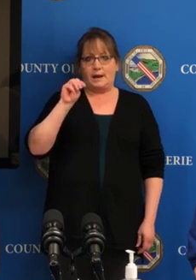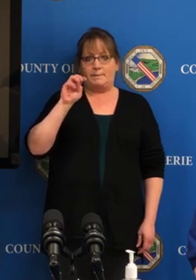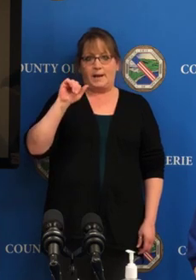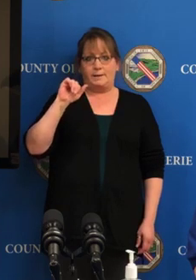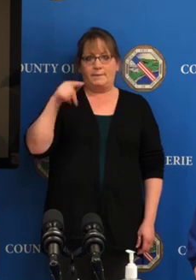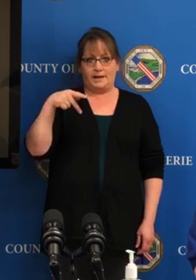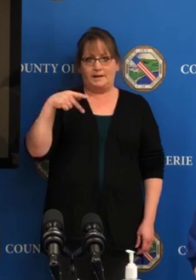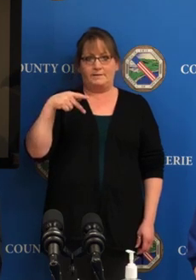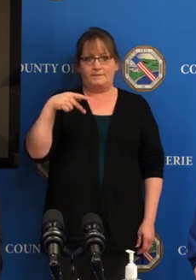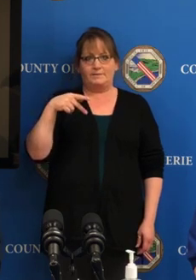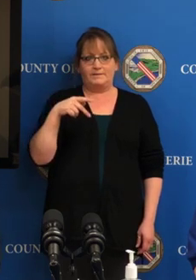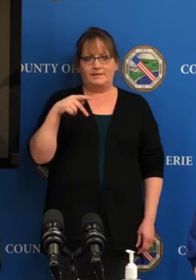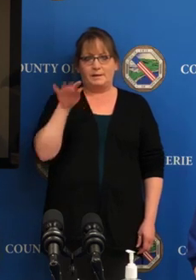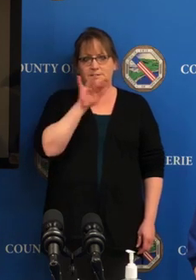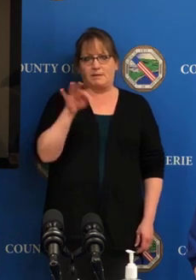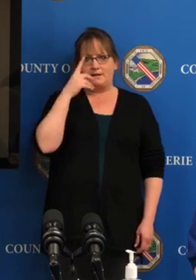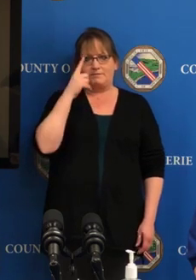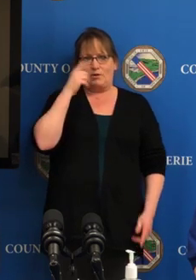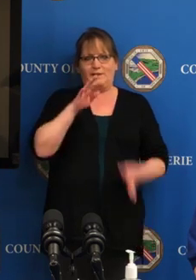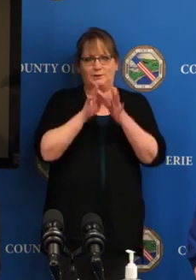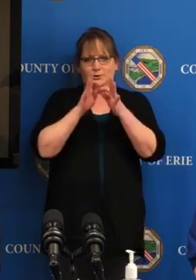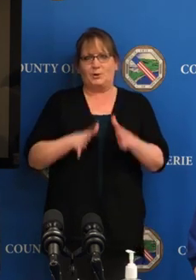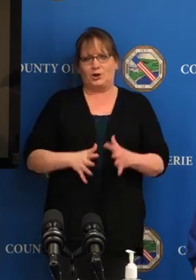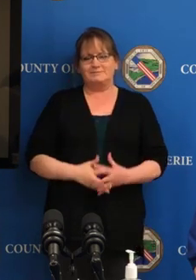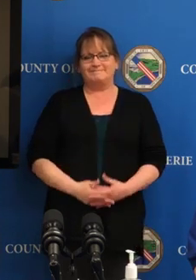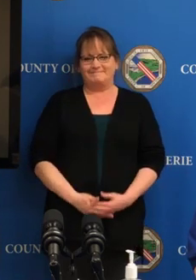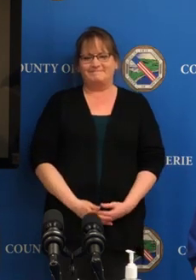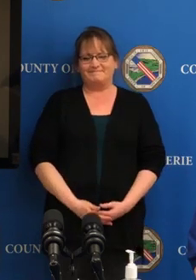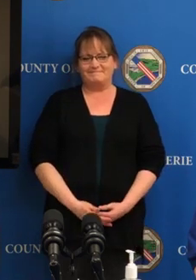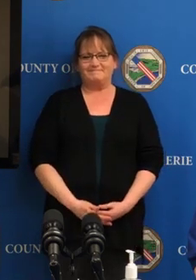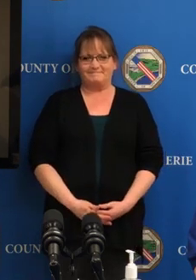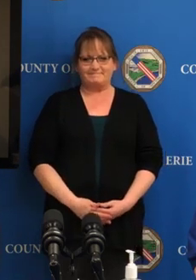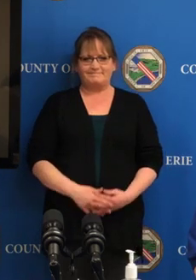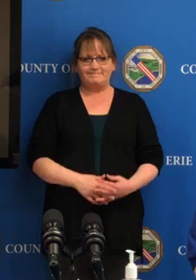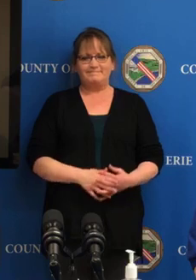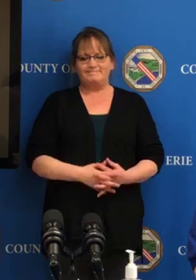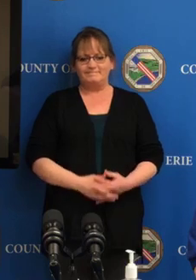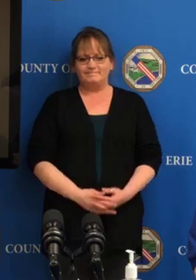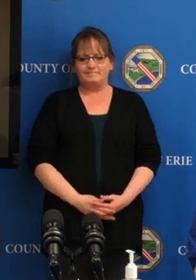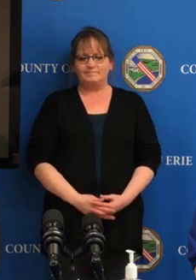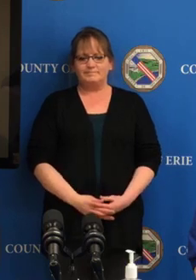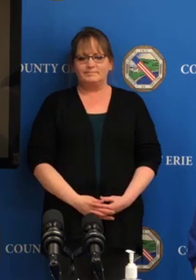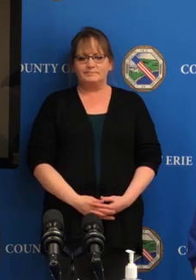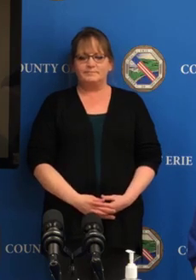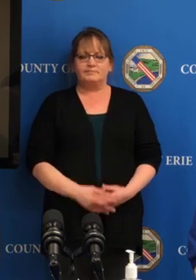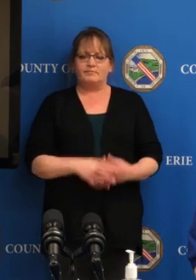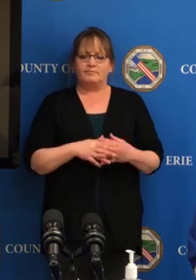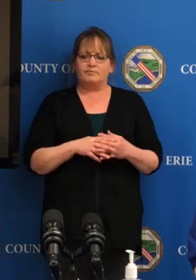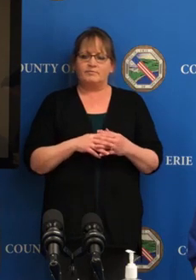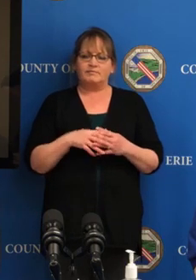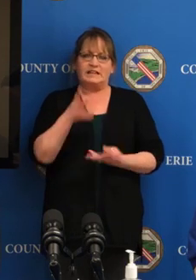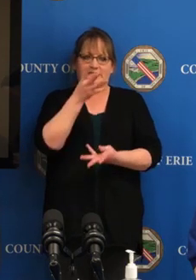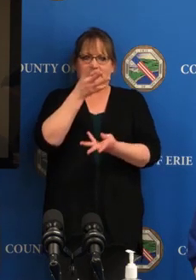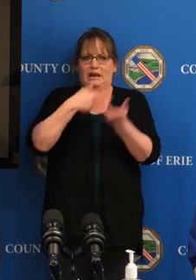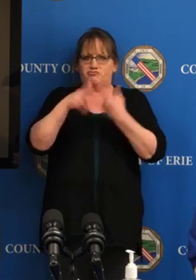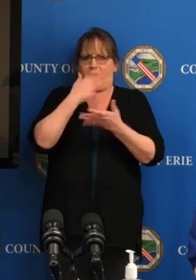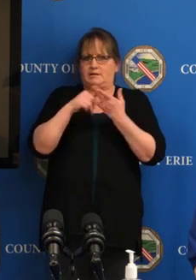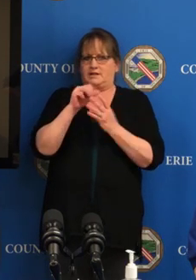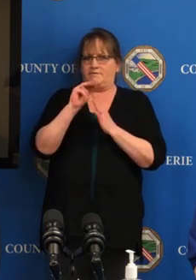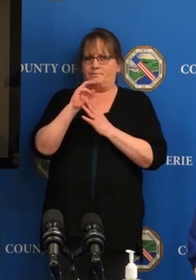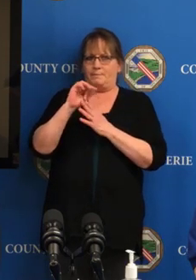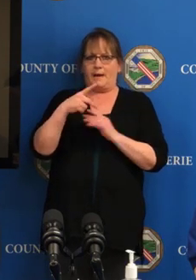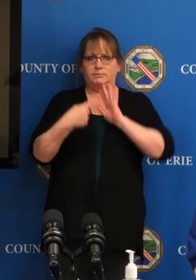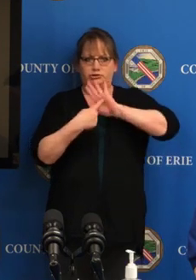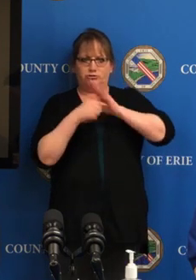www.erie.gov/COVID-MAP, spelling it out so our sign language interpreter can do it a little easier. It's the interactive map that